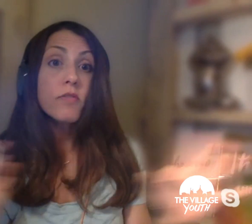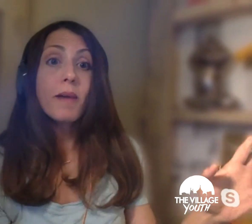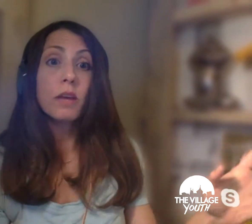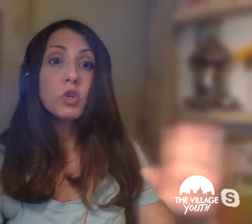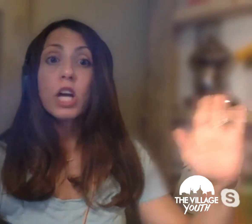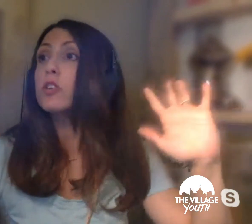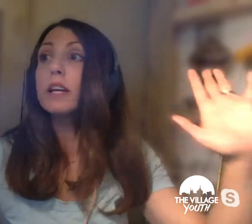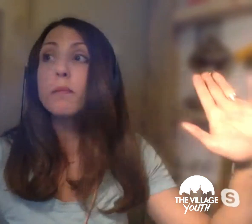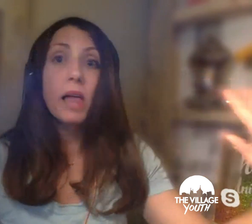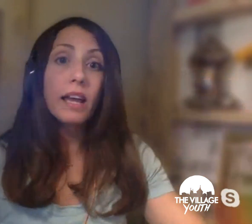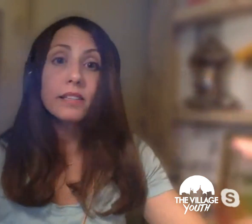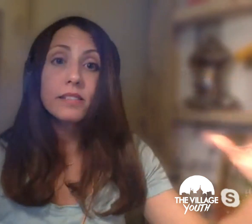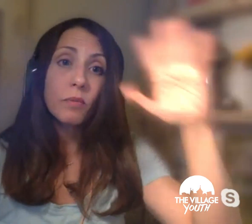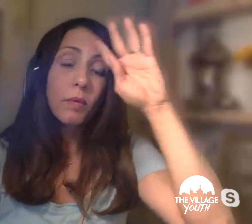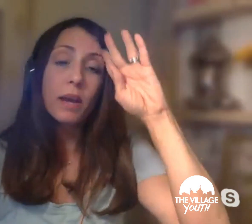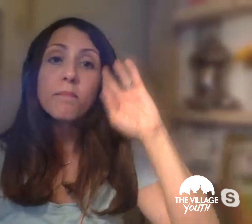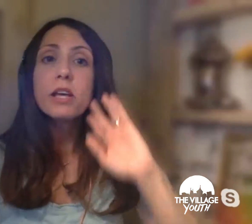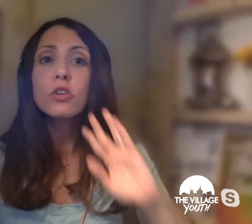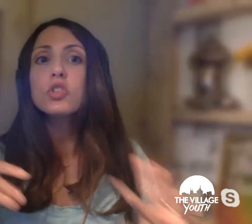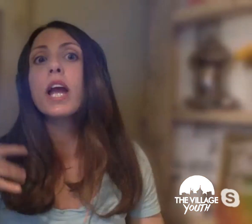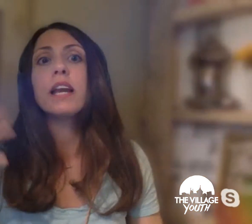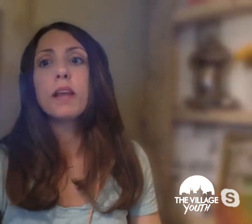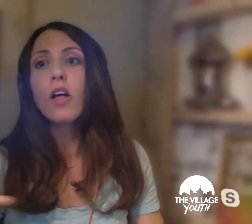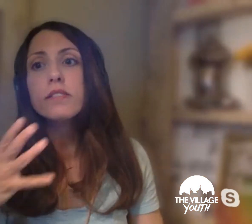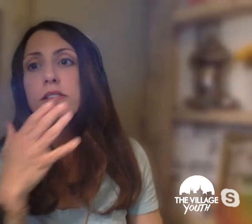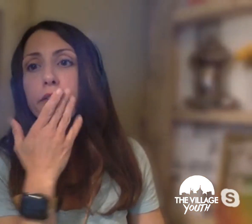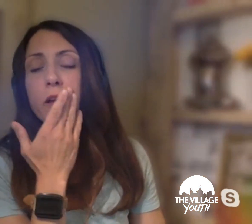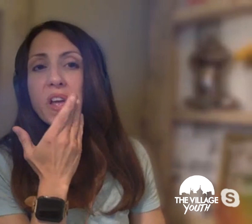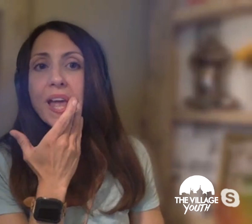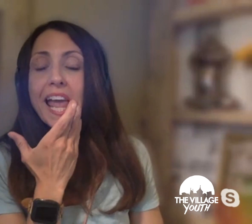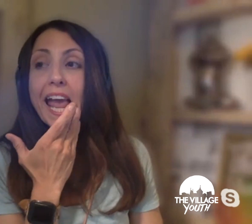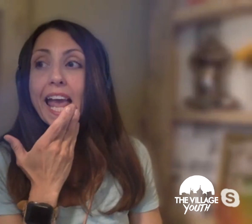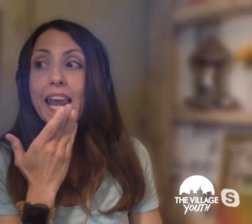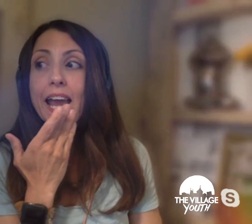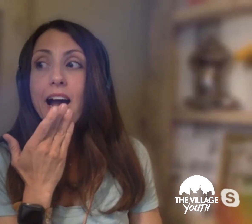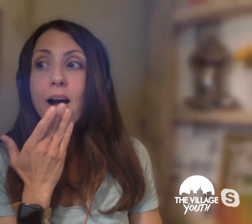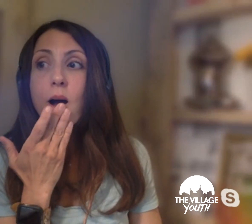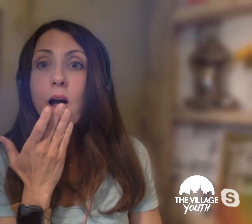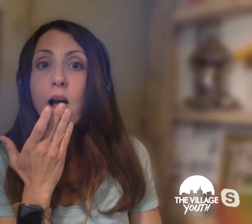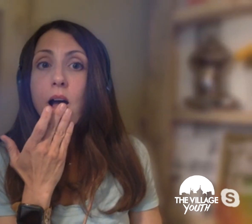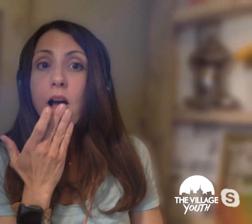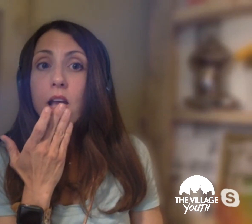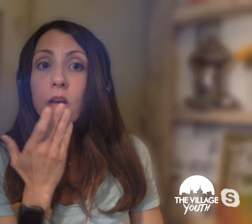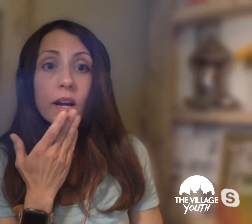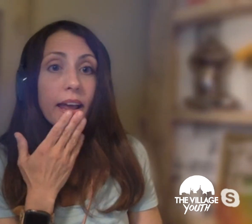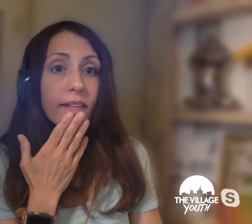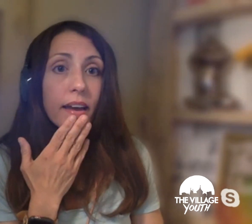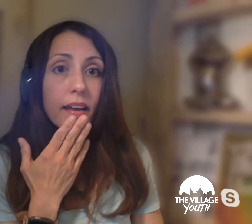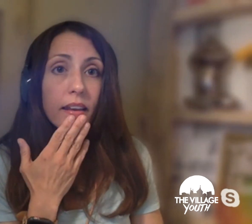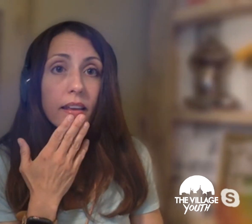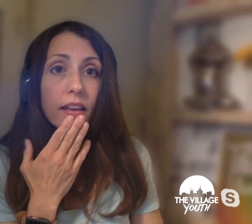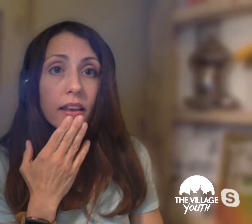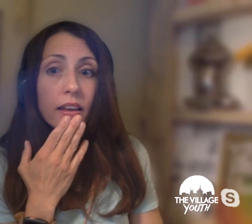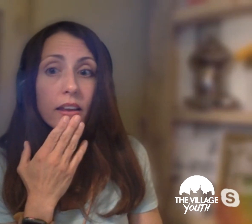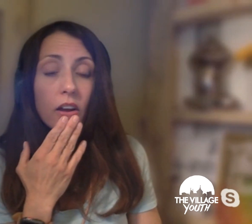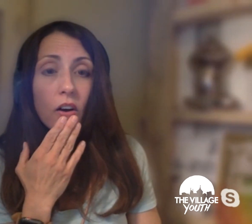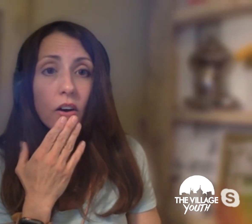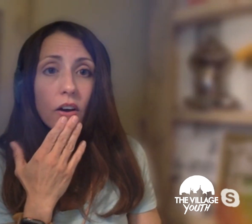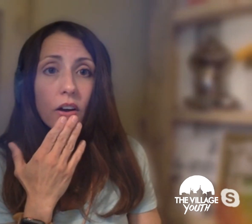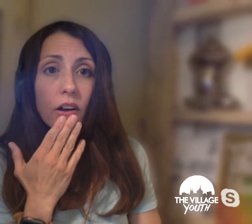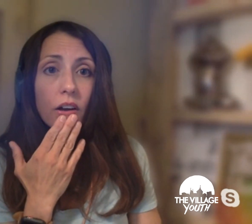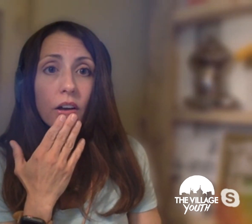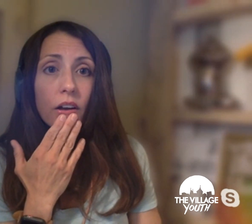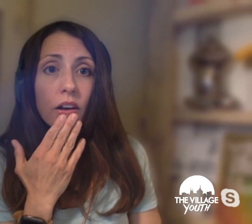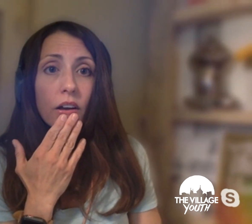And I told everybody, we're sheltering in place. And like we had a meal train and we had all this stuff. And you didn't have that.